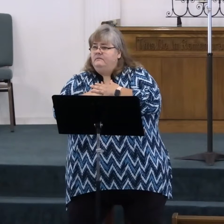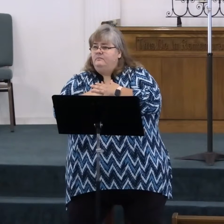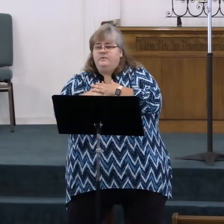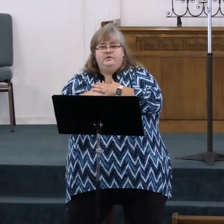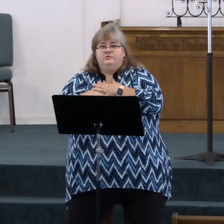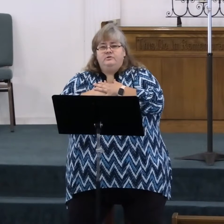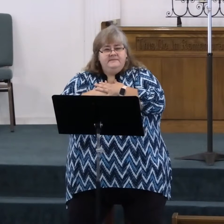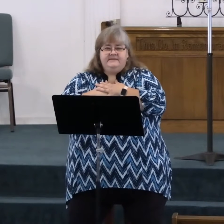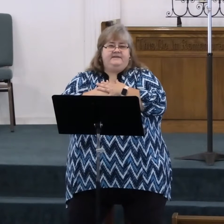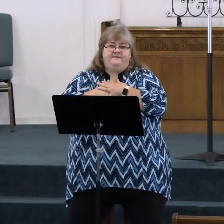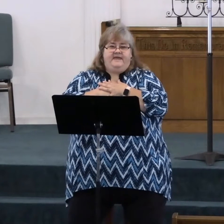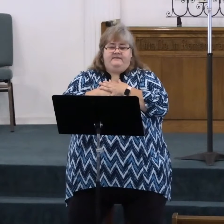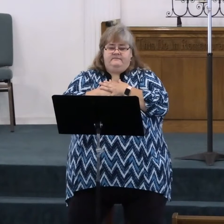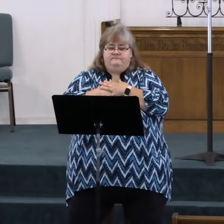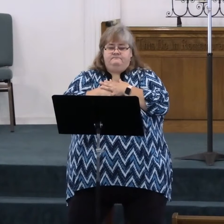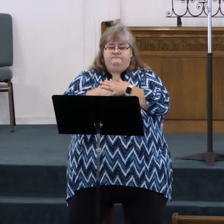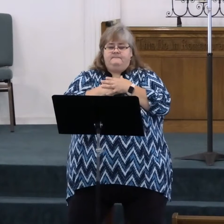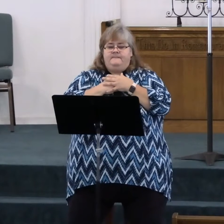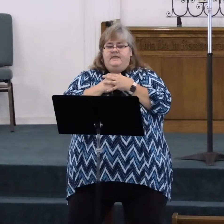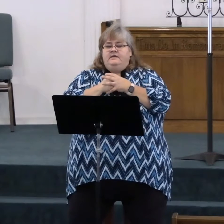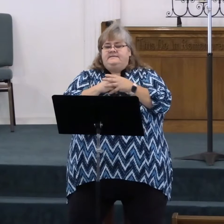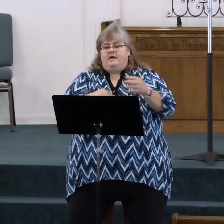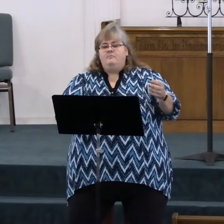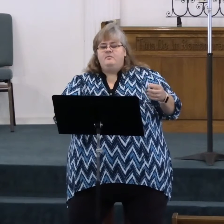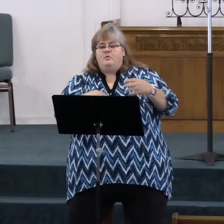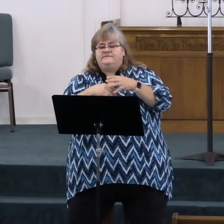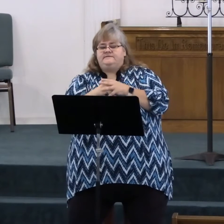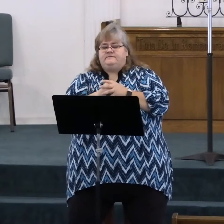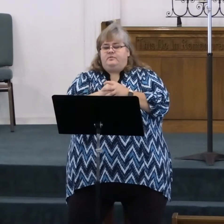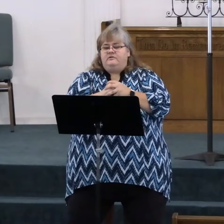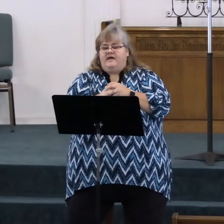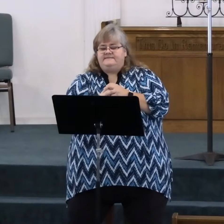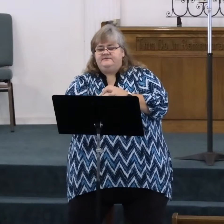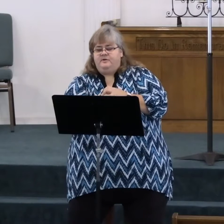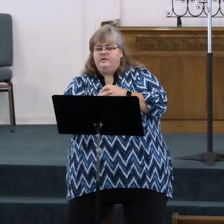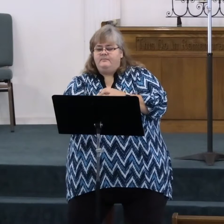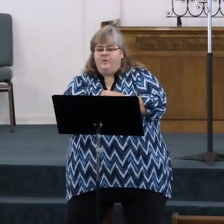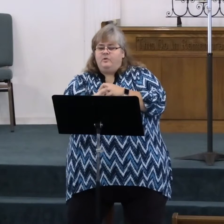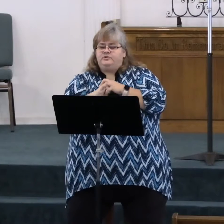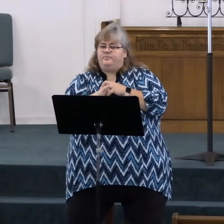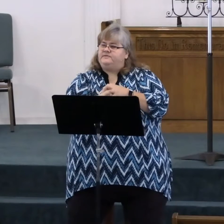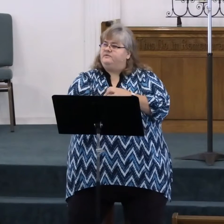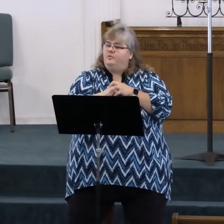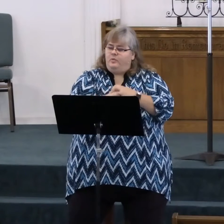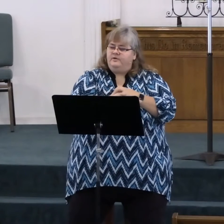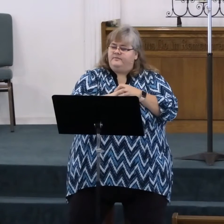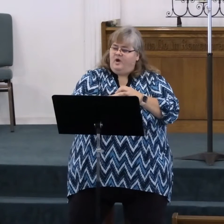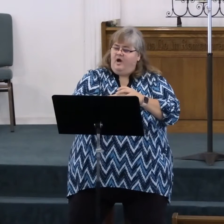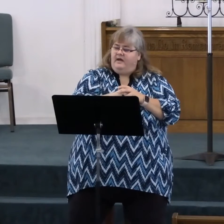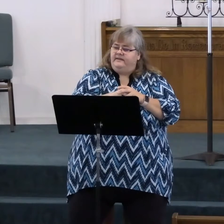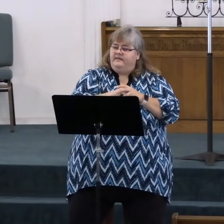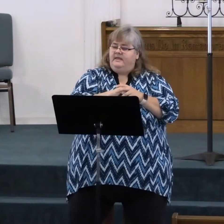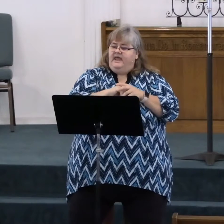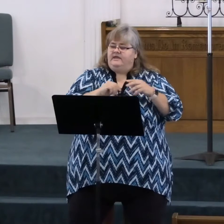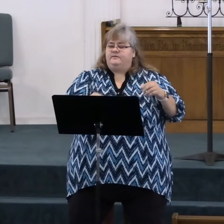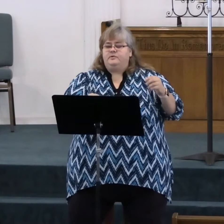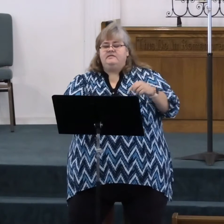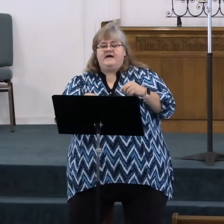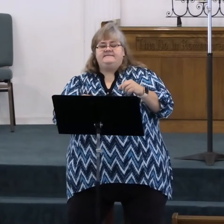We wouldn't lose anything. Solomon wants us to realize it's very important to pursue the Word of God and to realize that